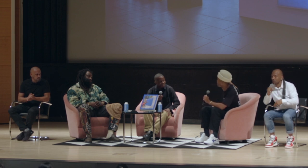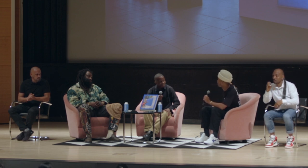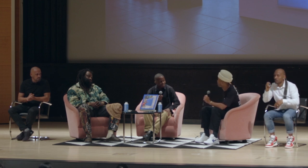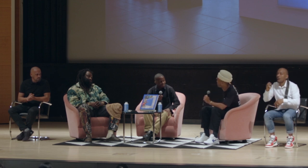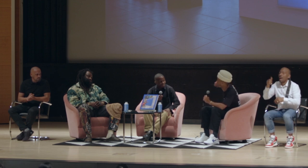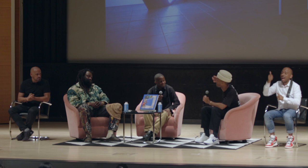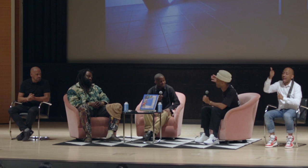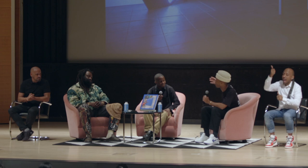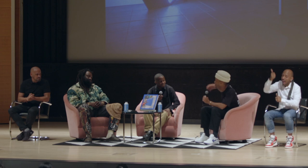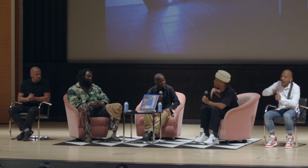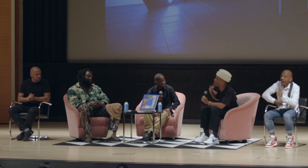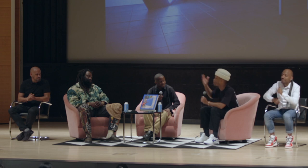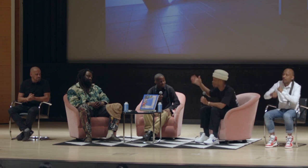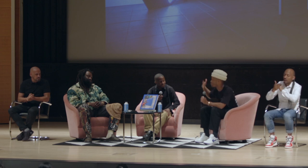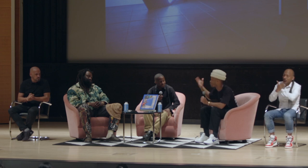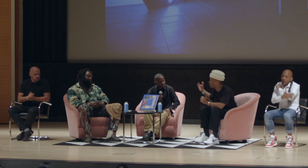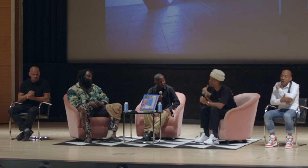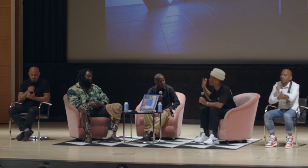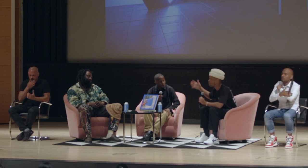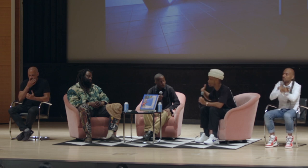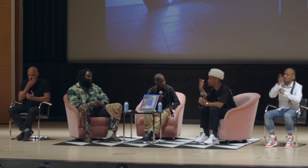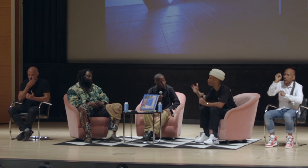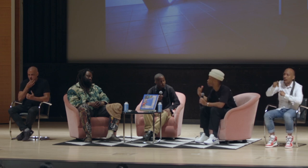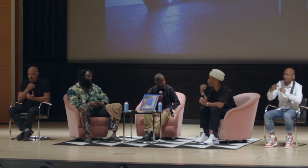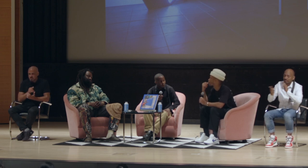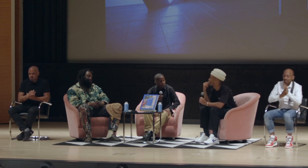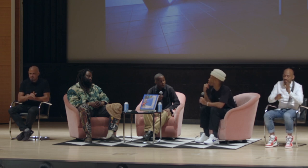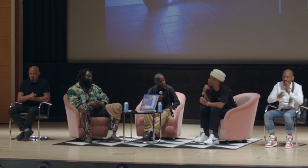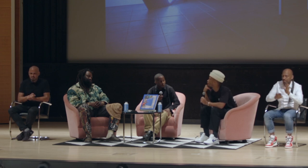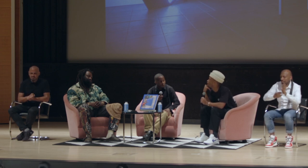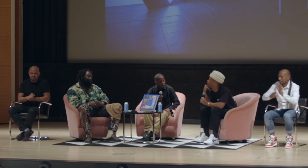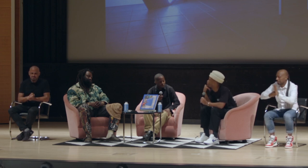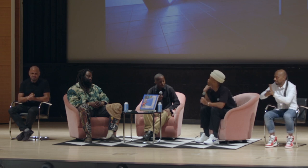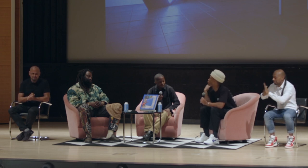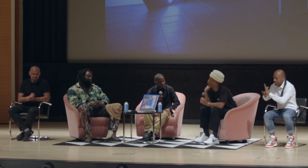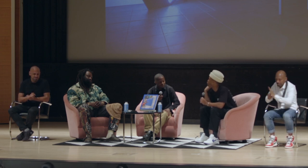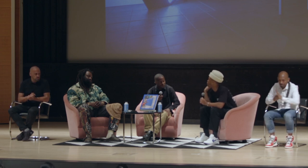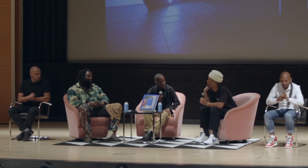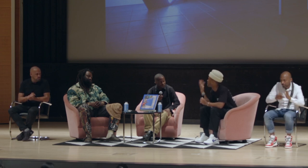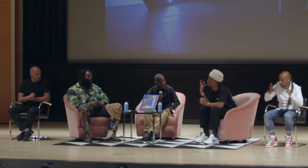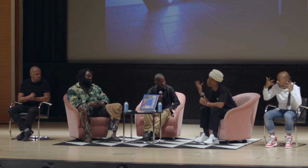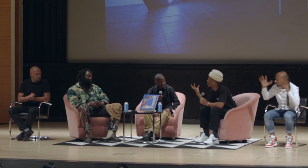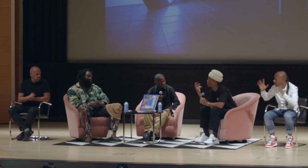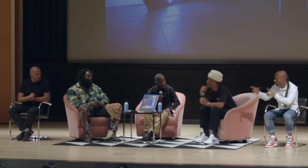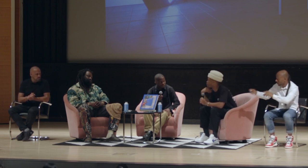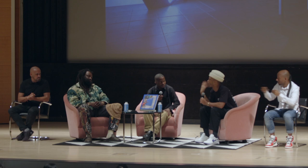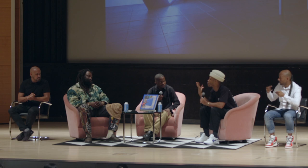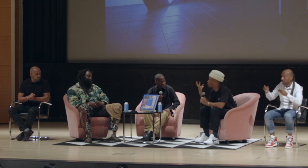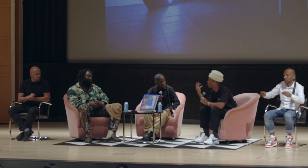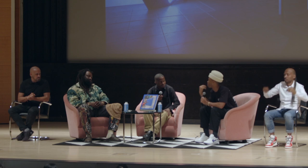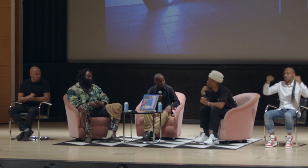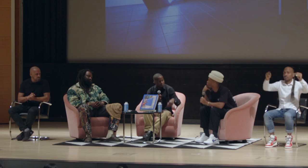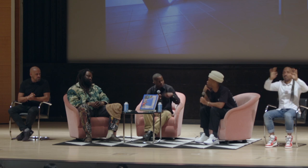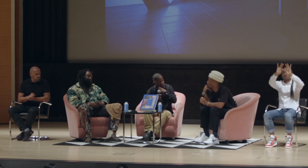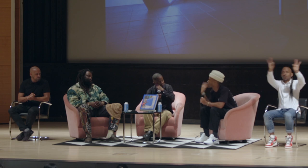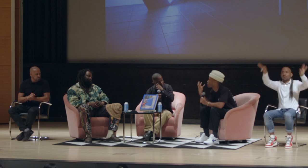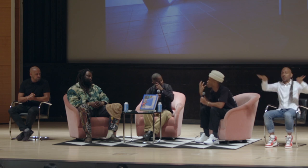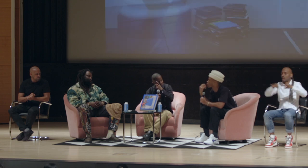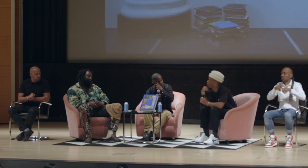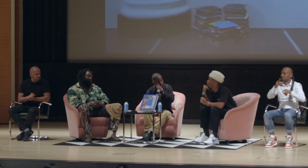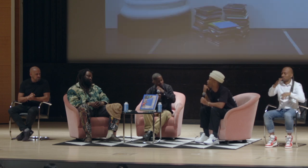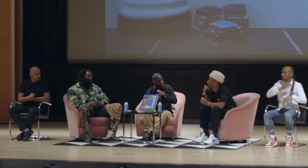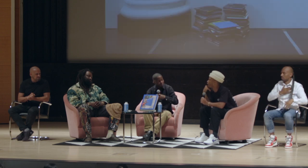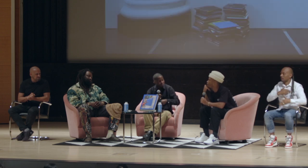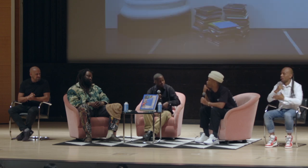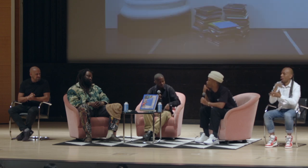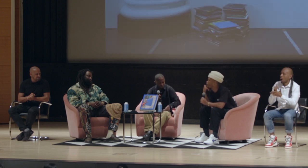the cease and desist letter, right? And then he framed it and turned it a work of art, right? It was about sort of getting away with that. There's also the story, the great